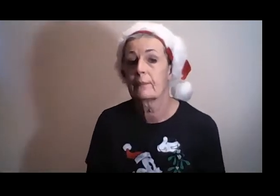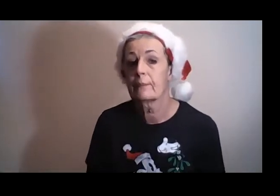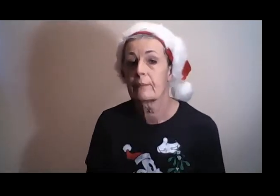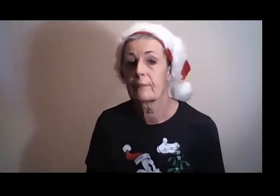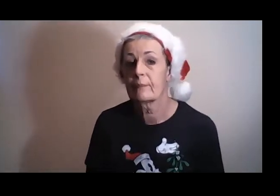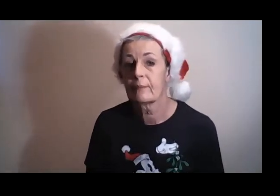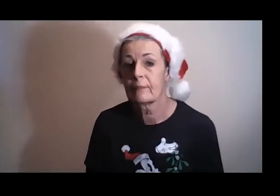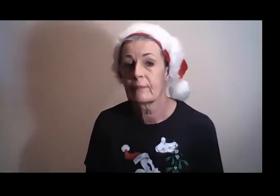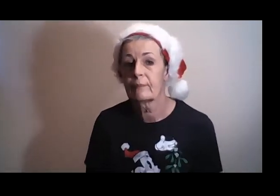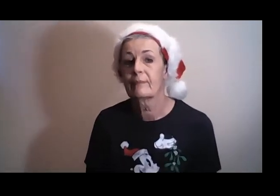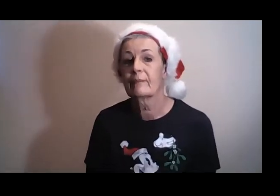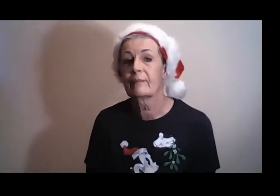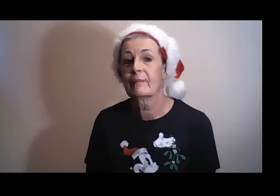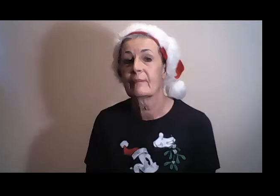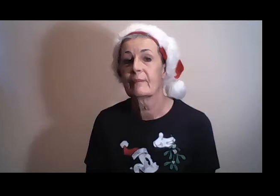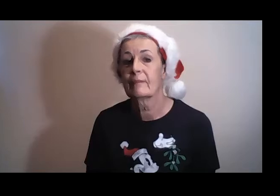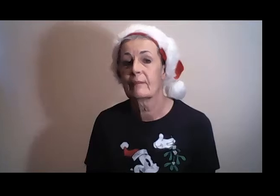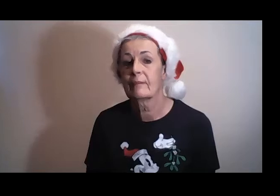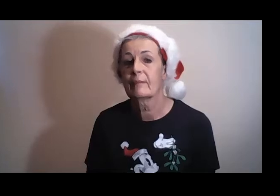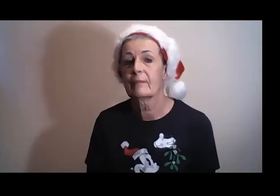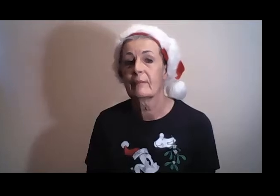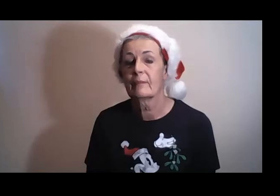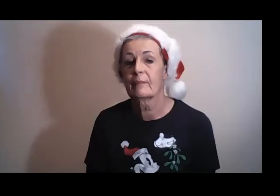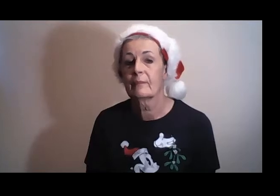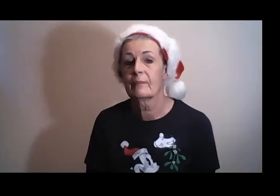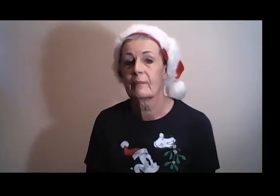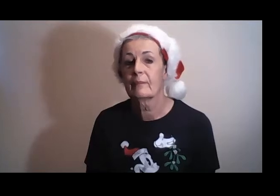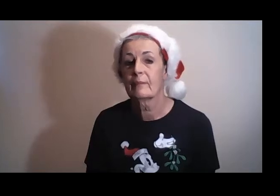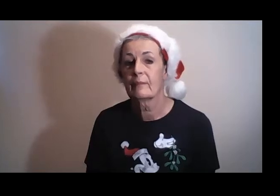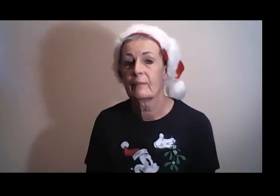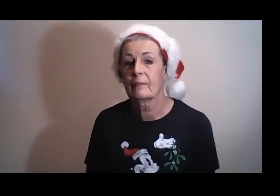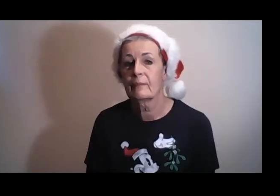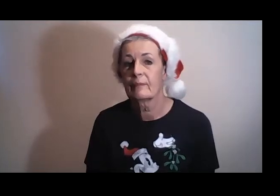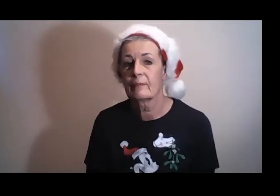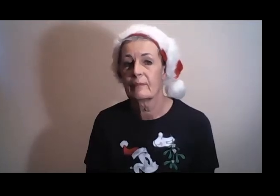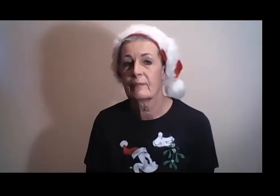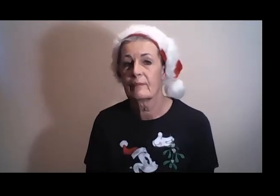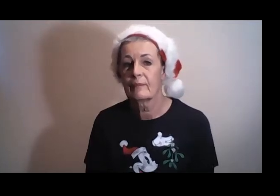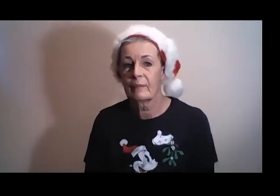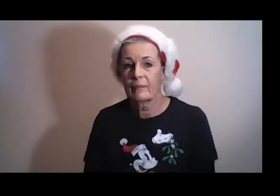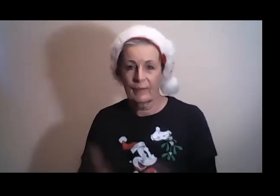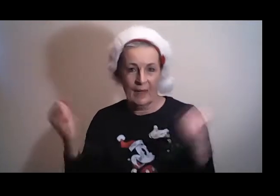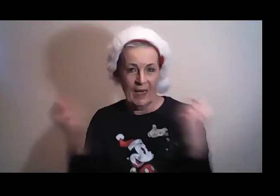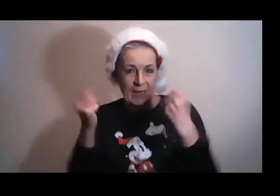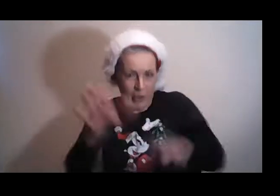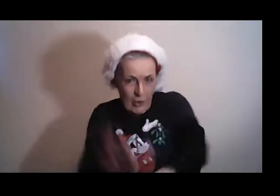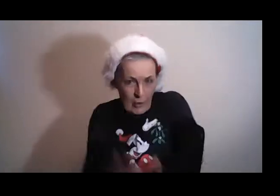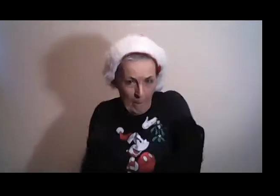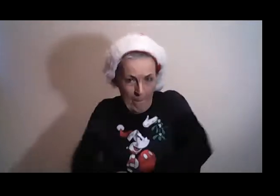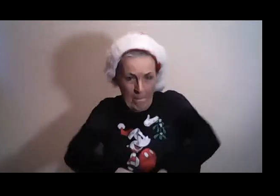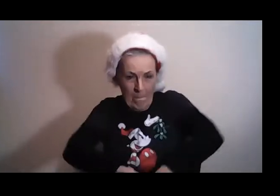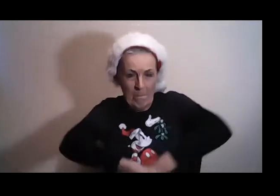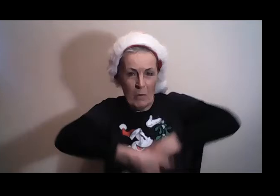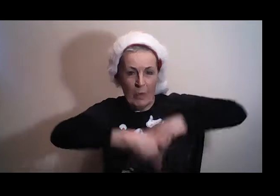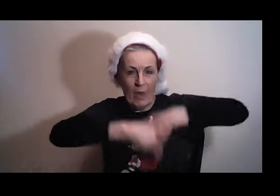reach down and smooth the energy up from the knee in the center of my